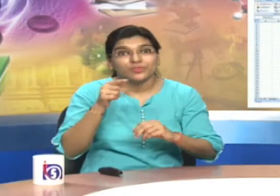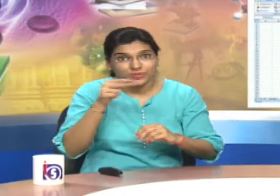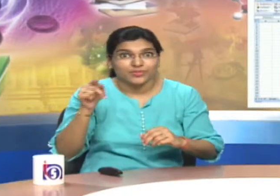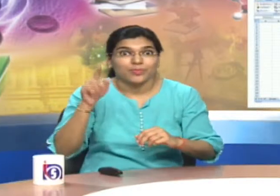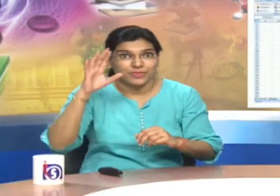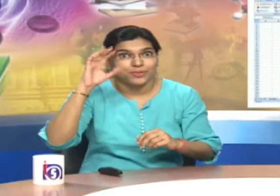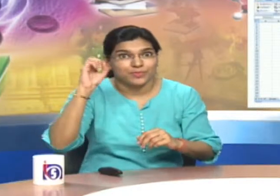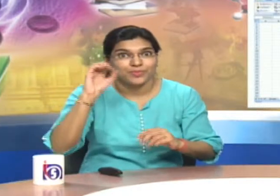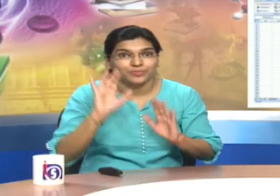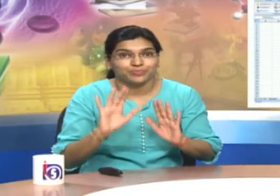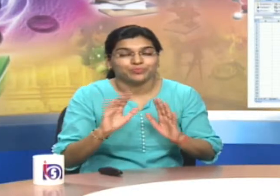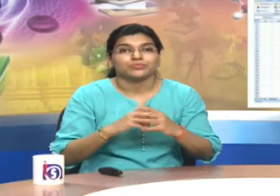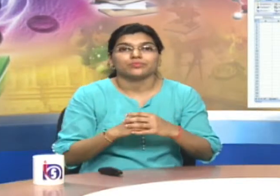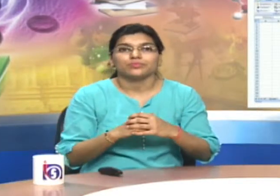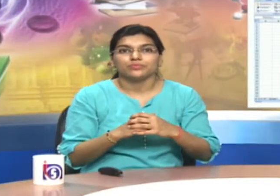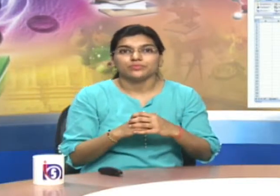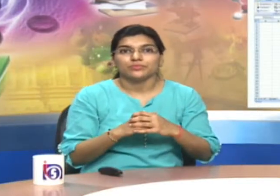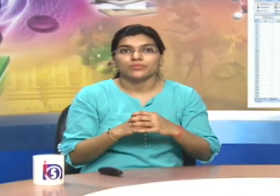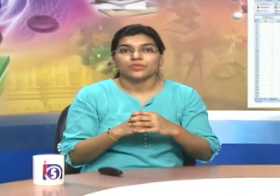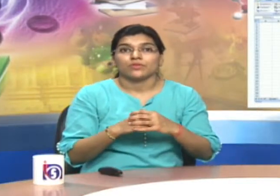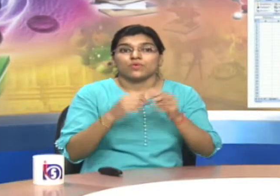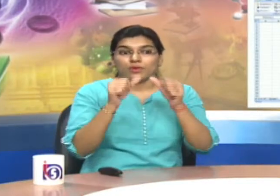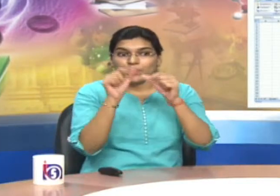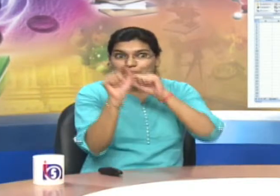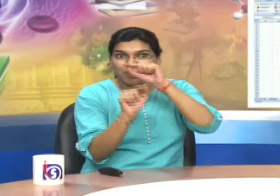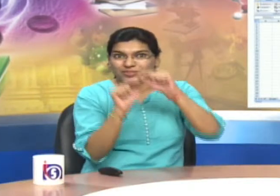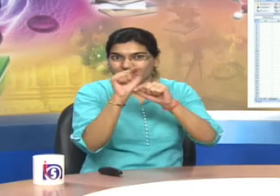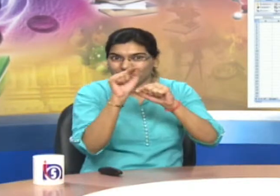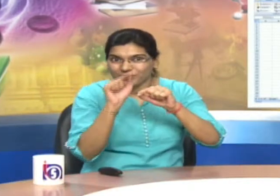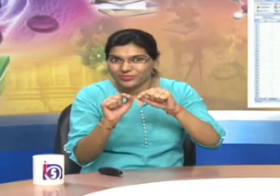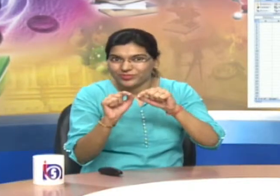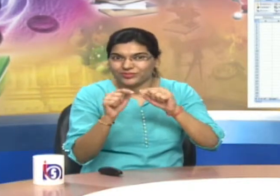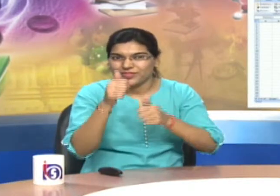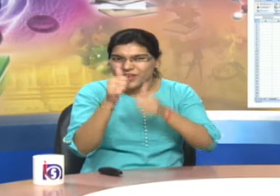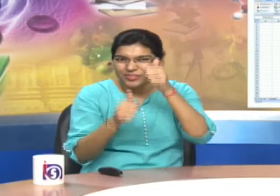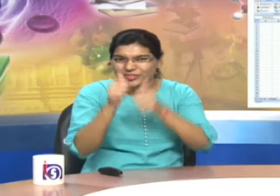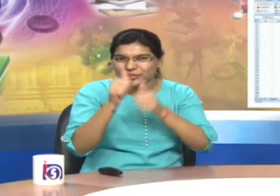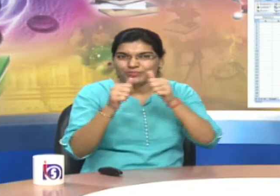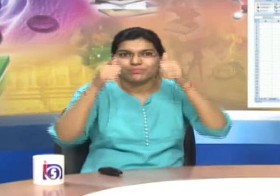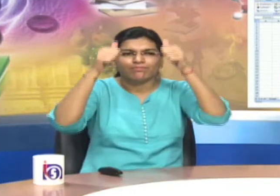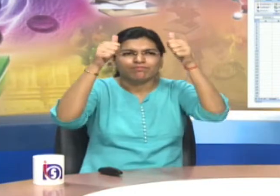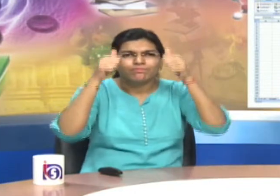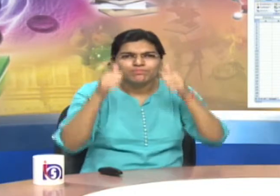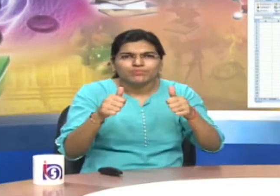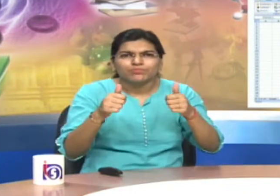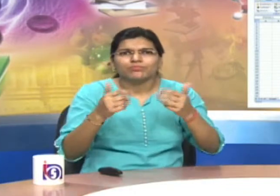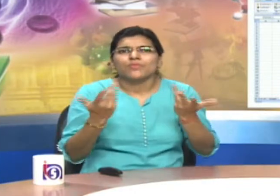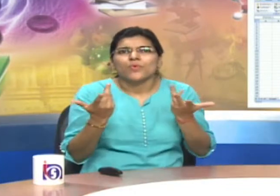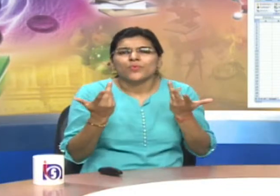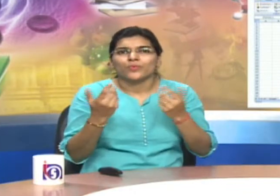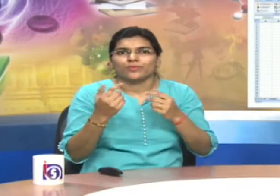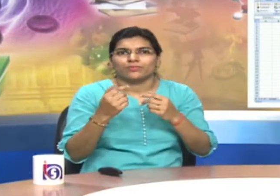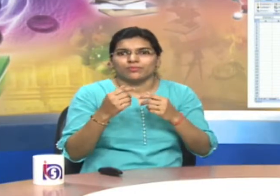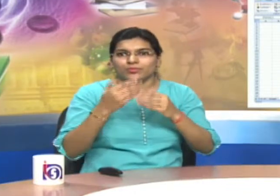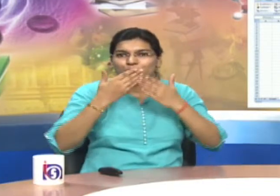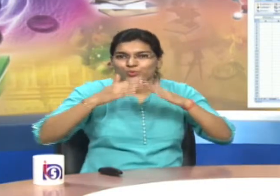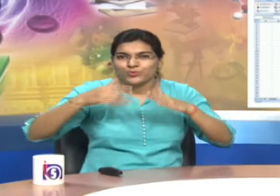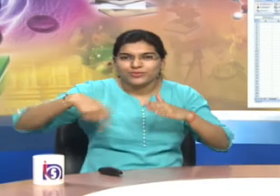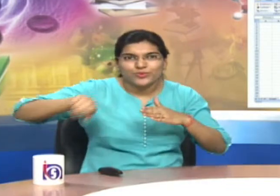range selection and the formula selection. So it is important for you all. For exam time, when there are